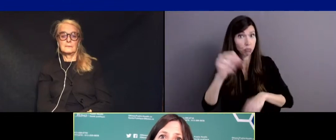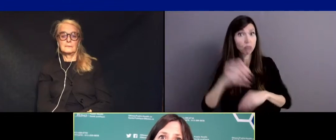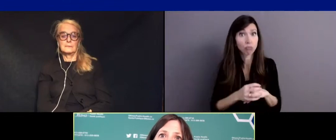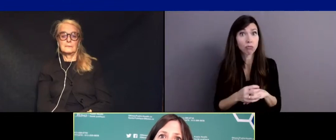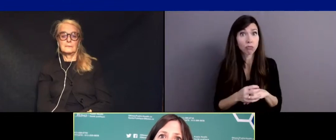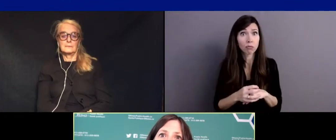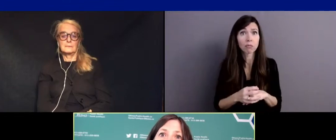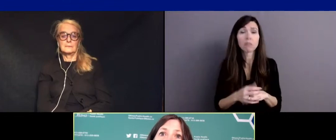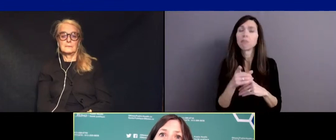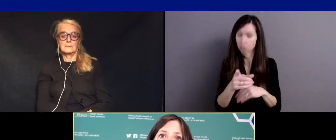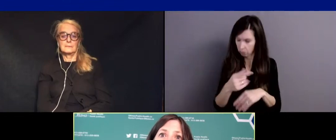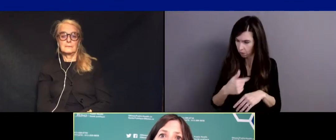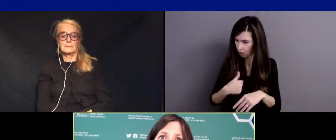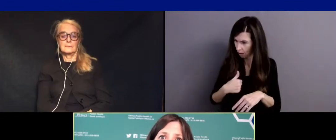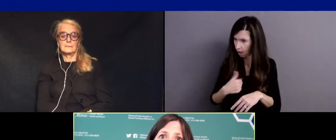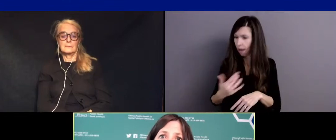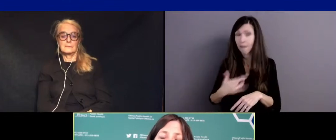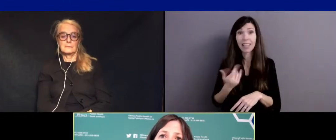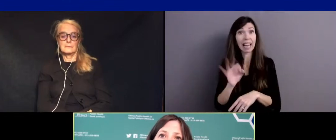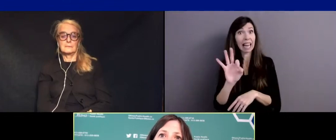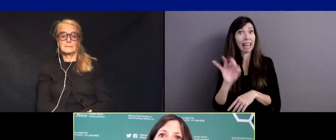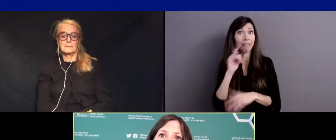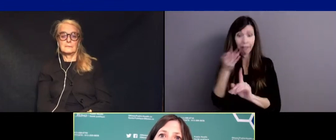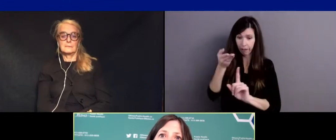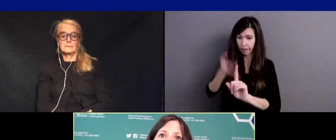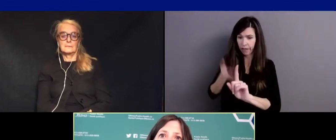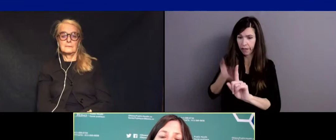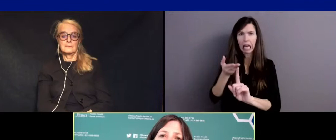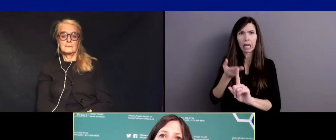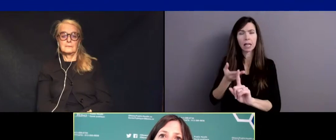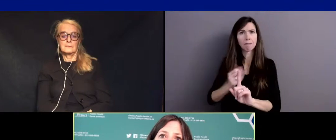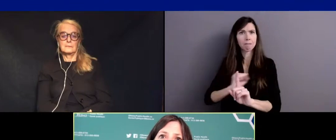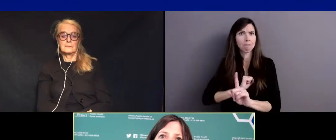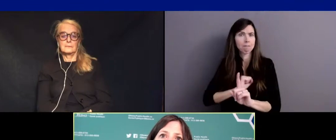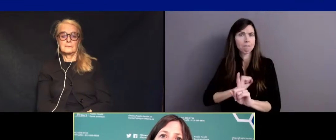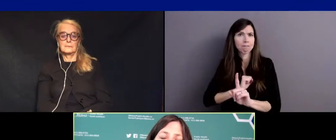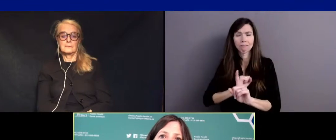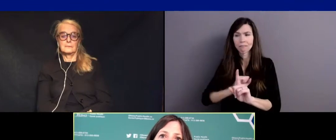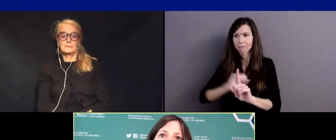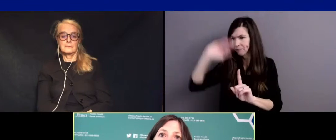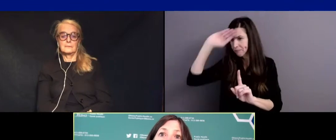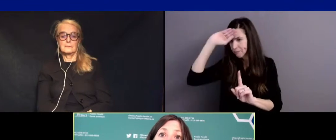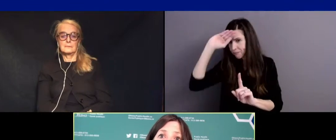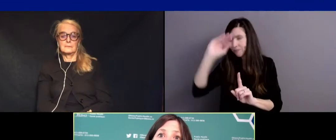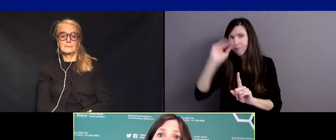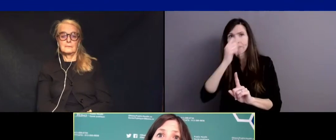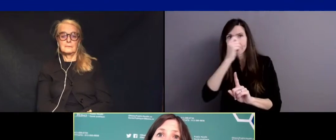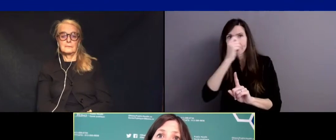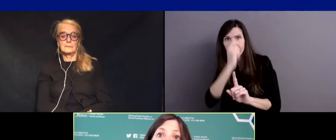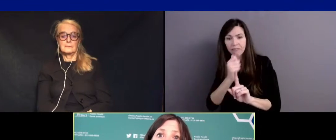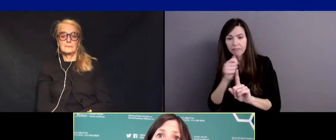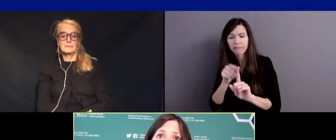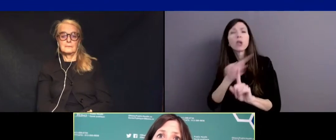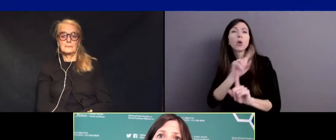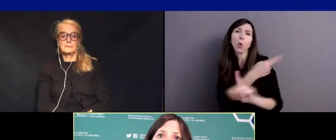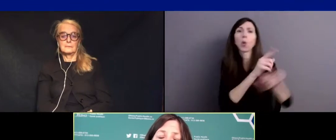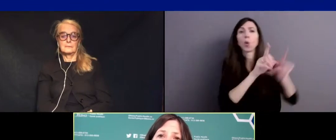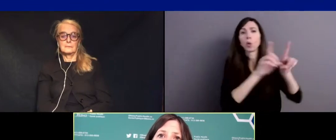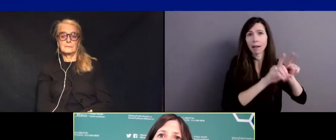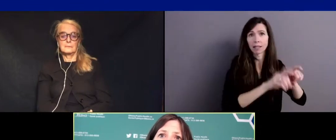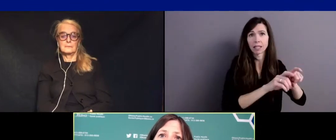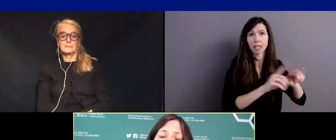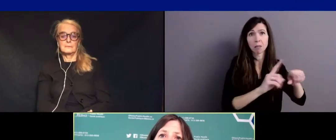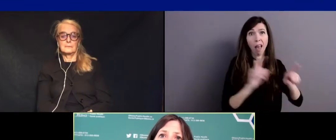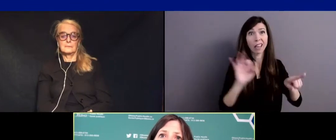need to be testing people who are symptomatic. And so, you know, not testing people who are asymptomatic unless they're a close